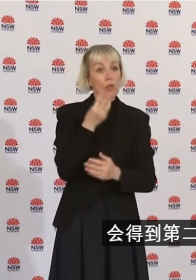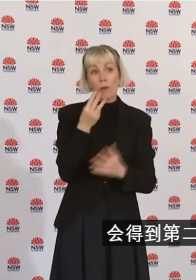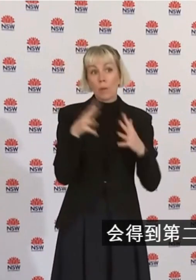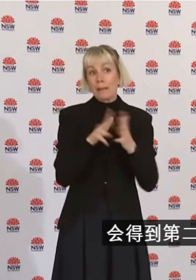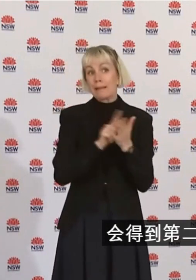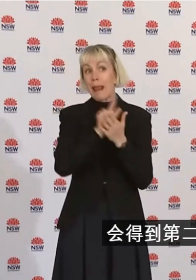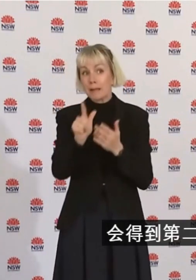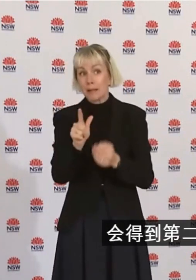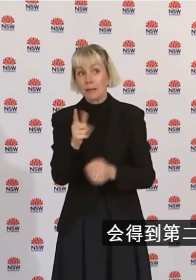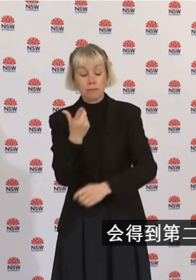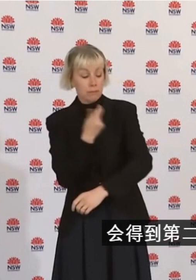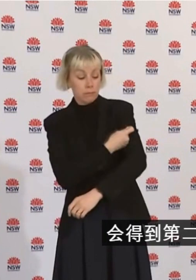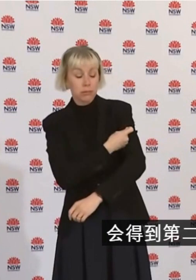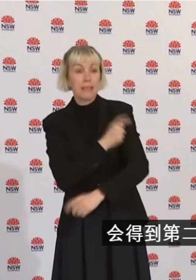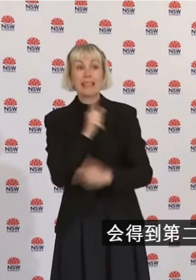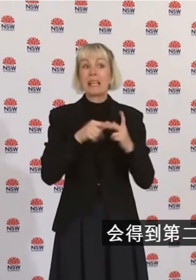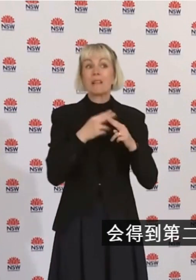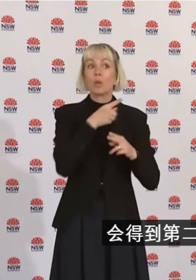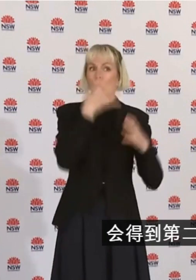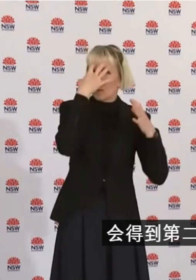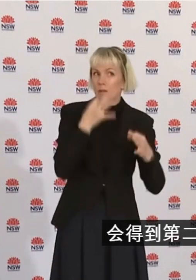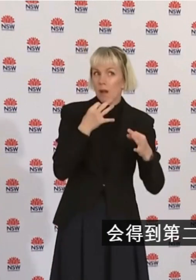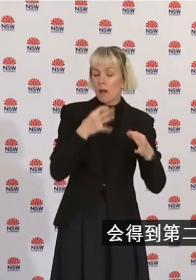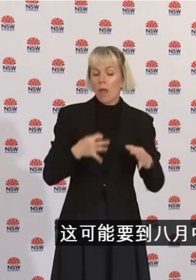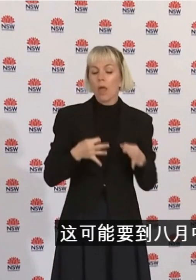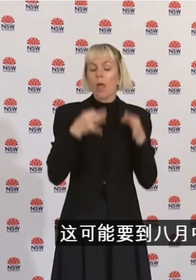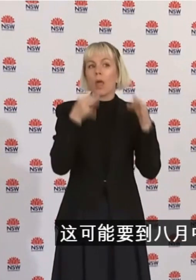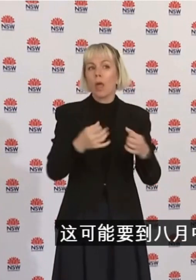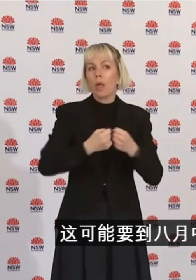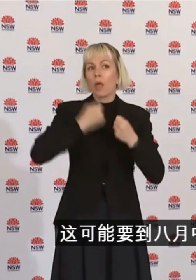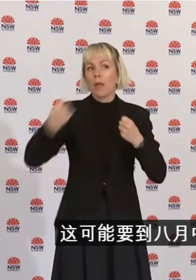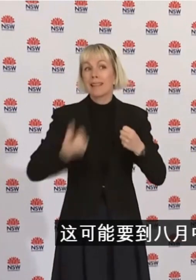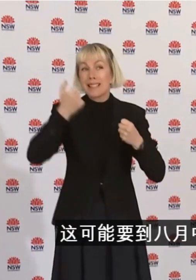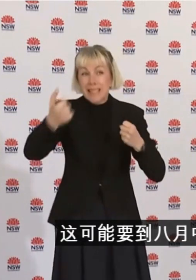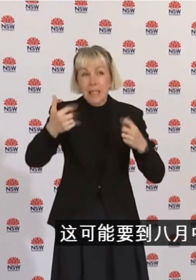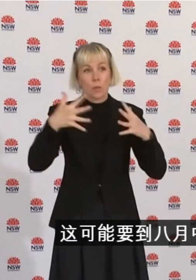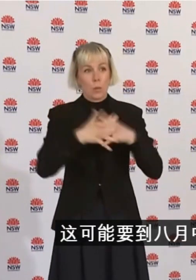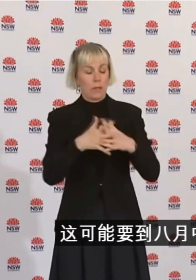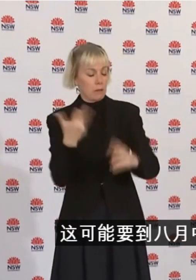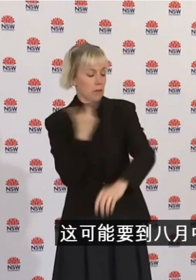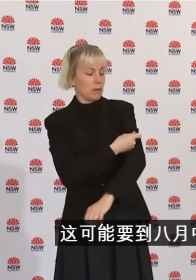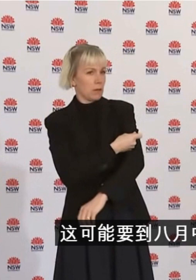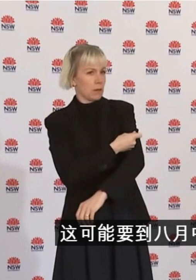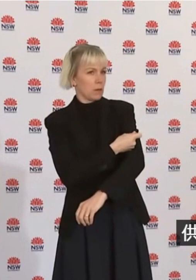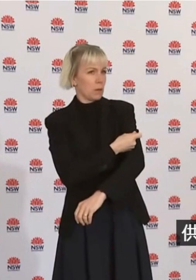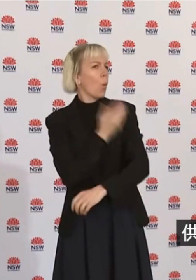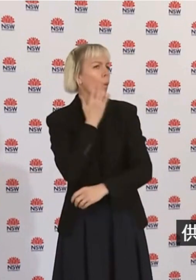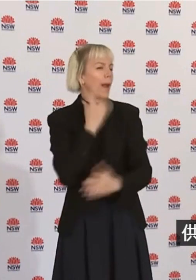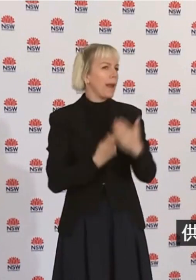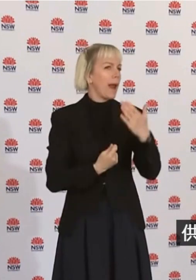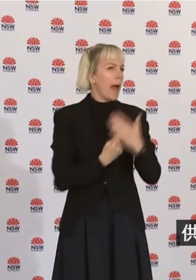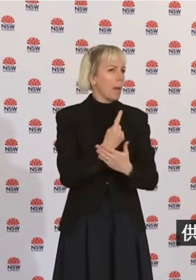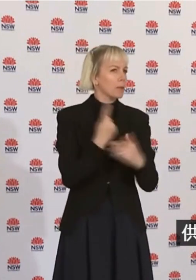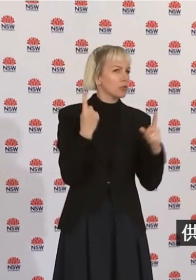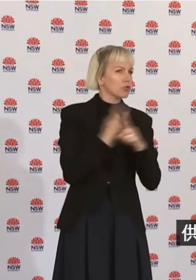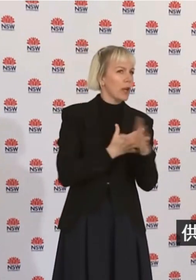dose will get that second jab? Is there a risk that that might not happen until mid-August, or, you know, given the